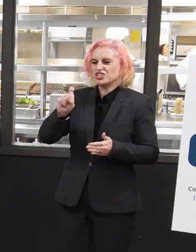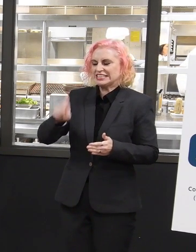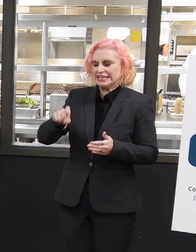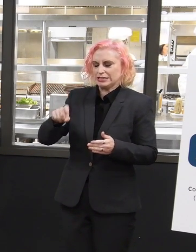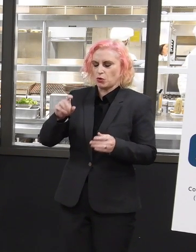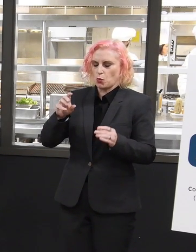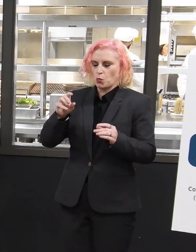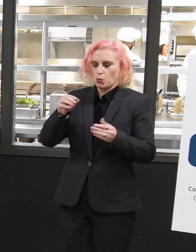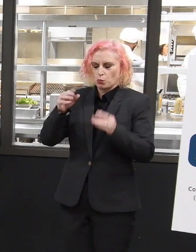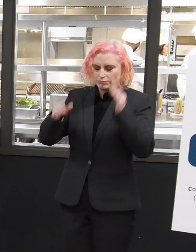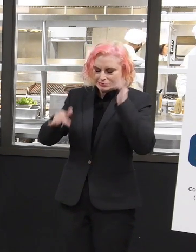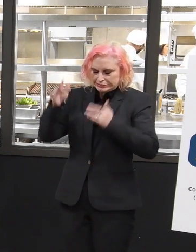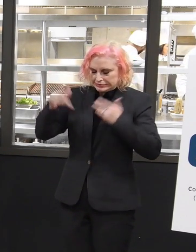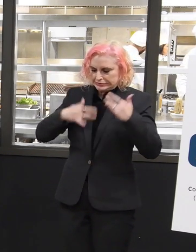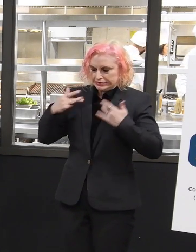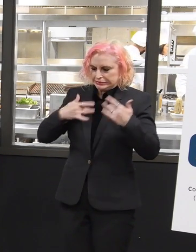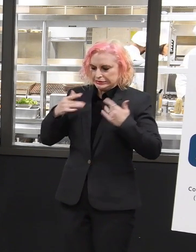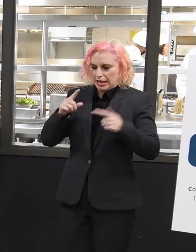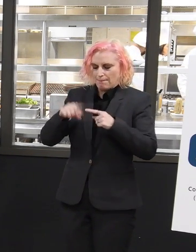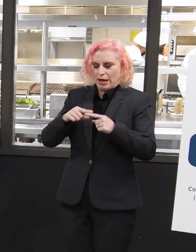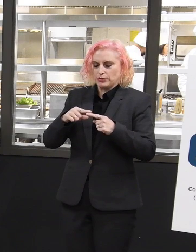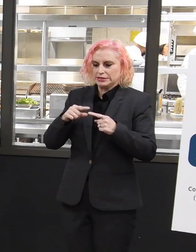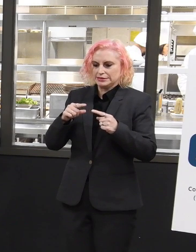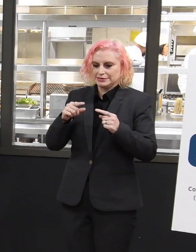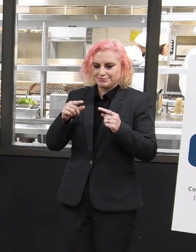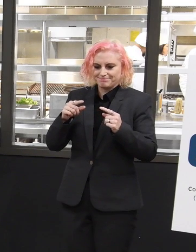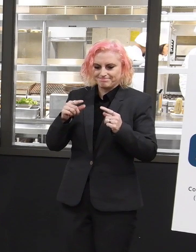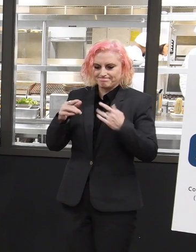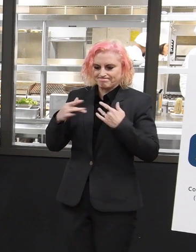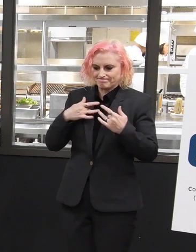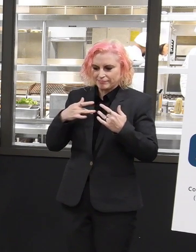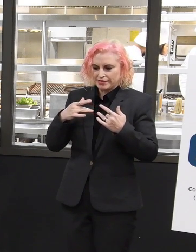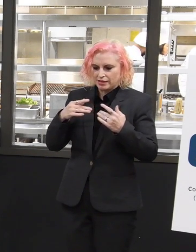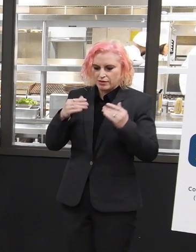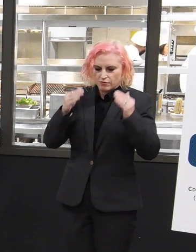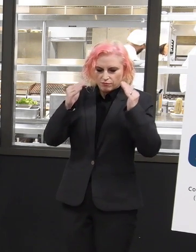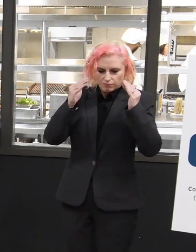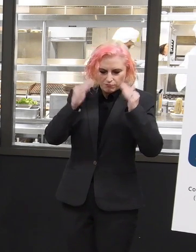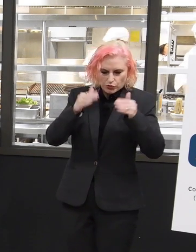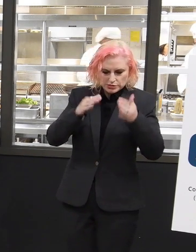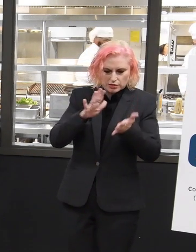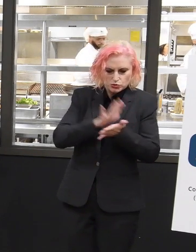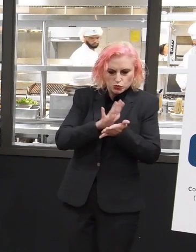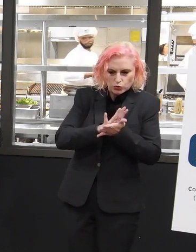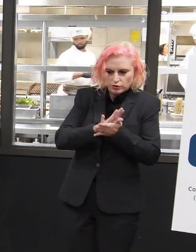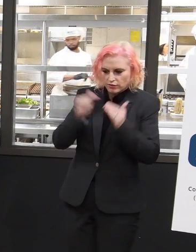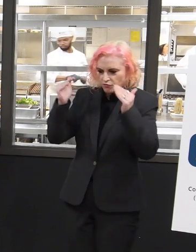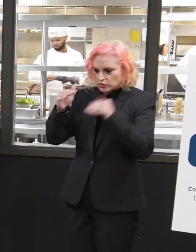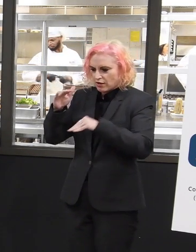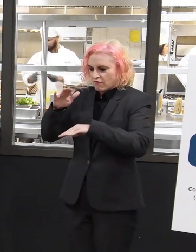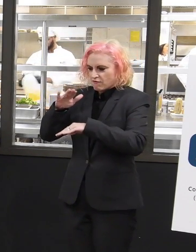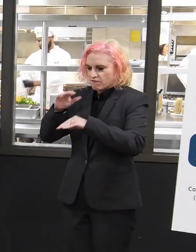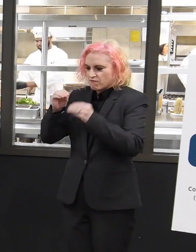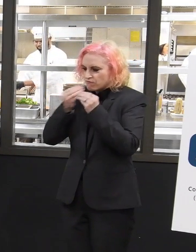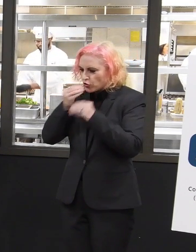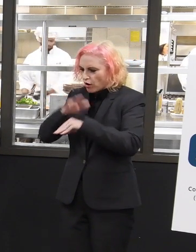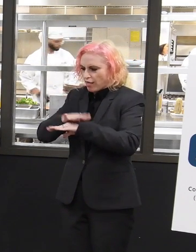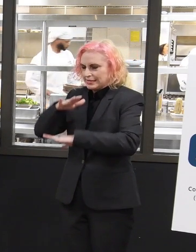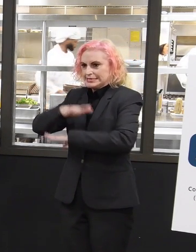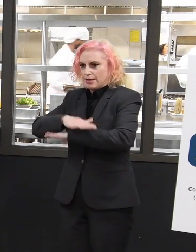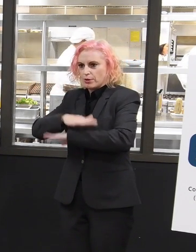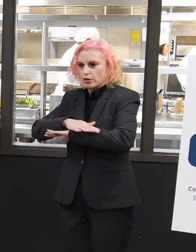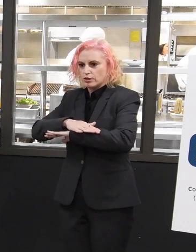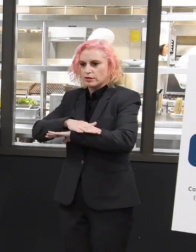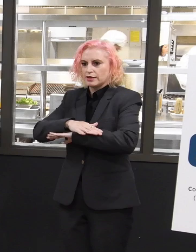food to put on their table. These students will benefit greatly from the final boost to clear those last hurdles in their path, and this